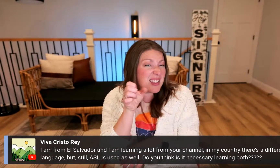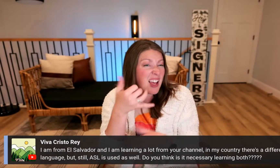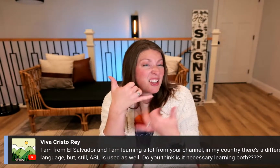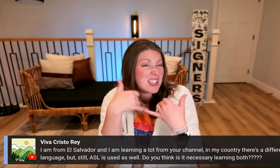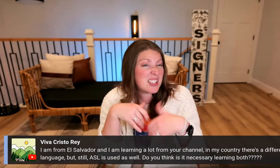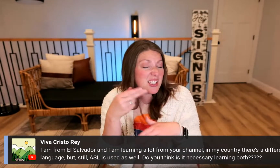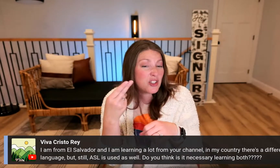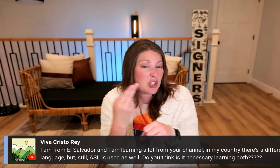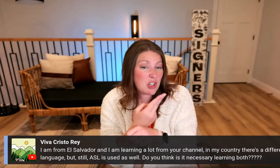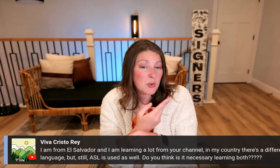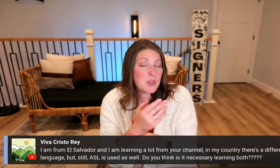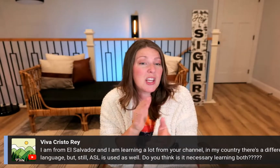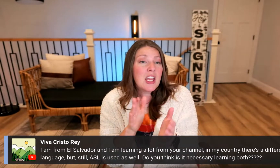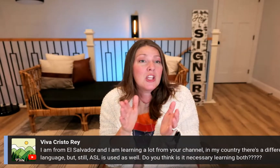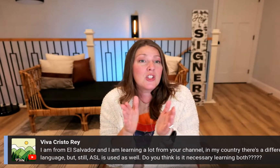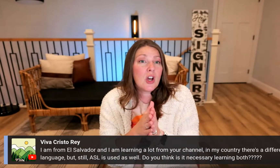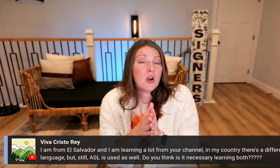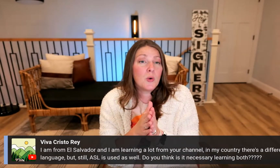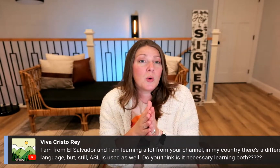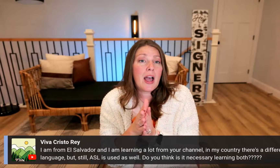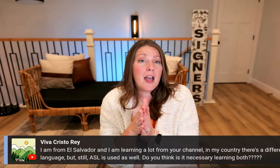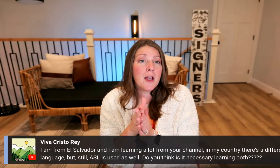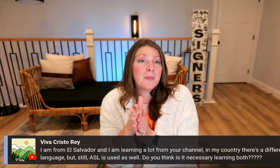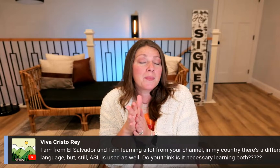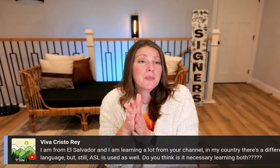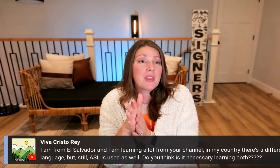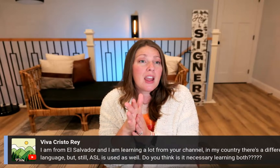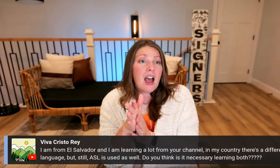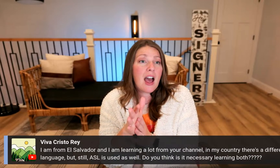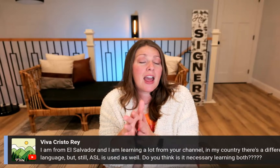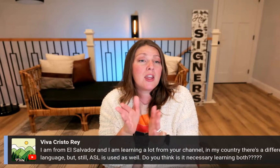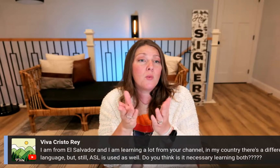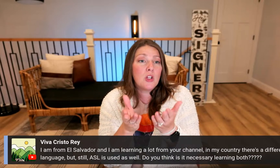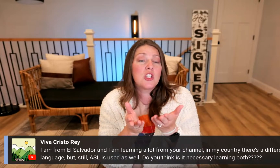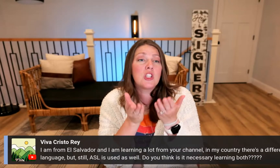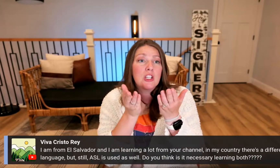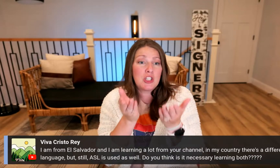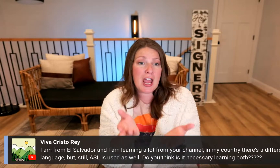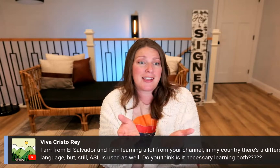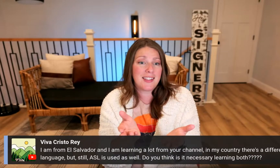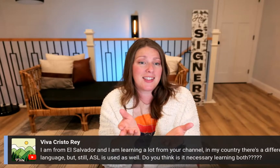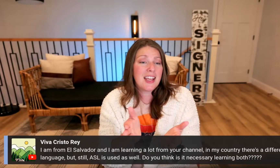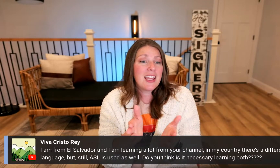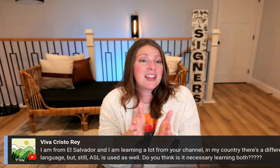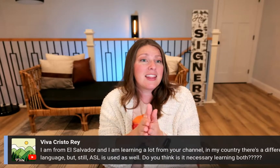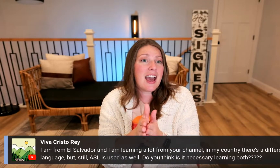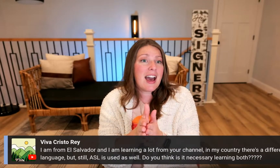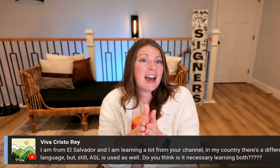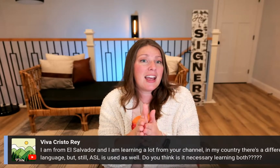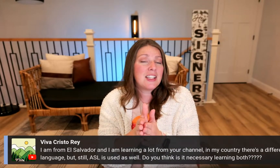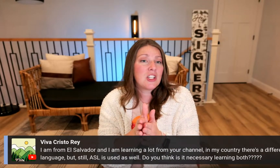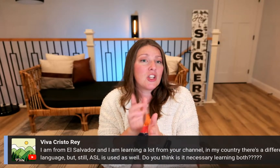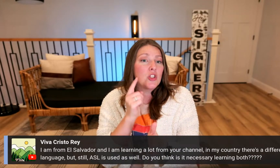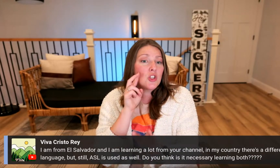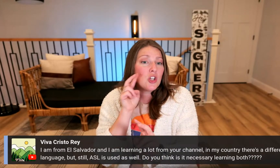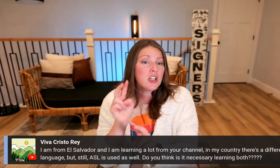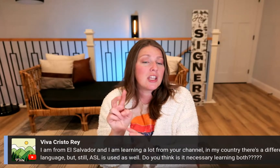ASL is still used. So I would suggest that look into